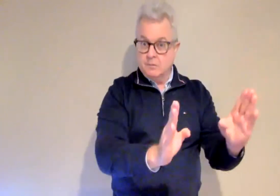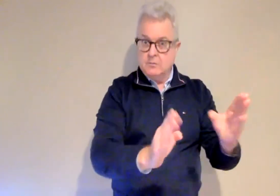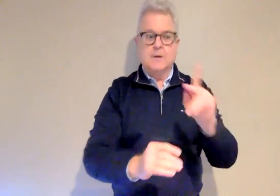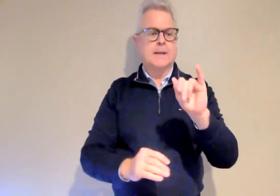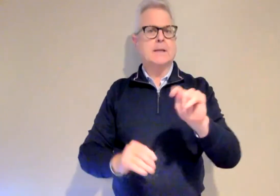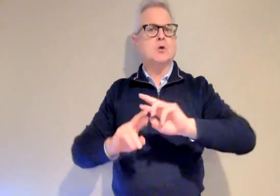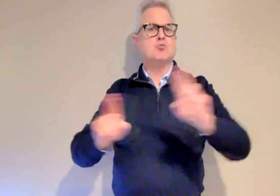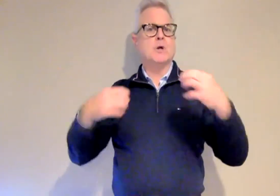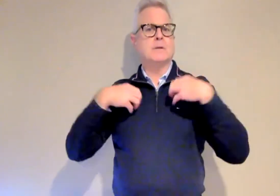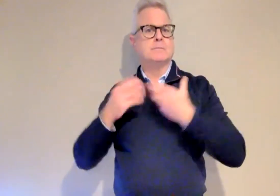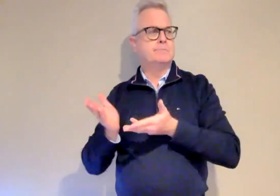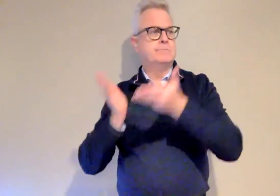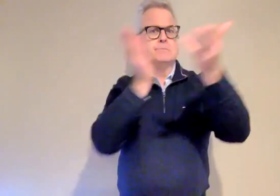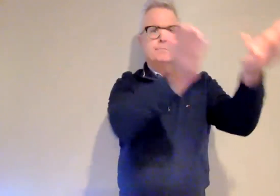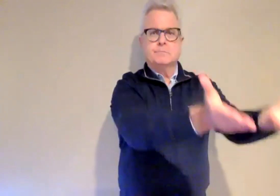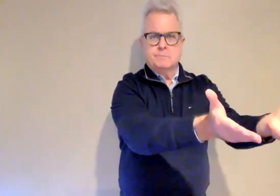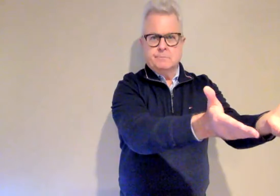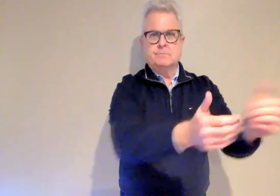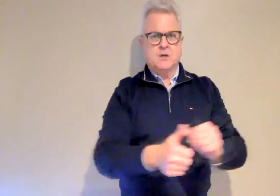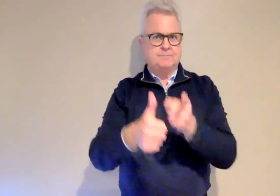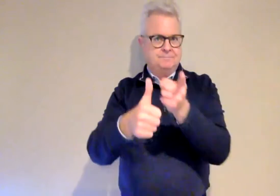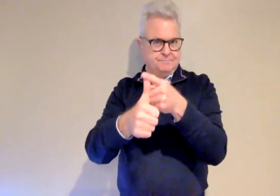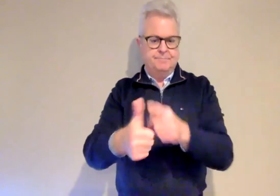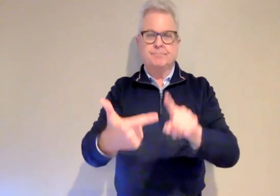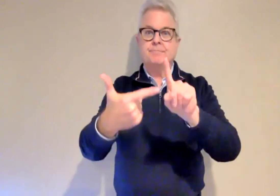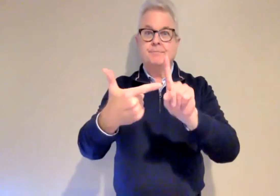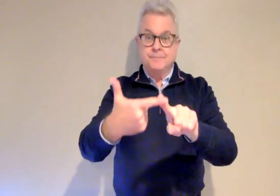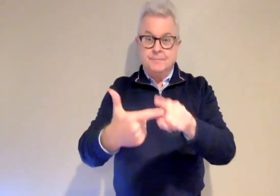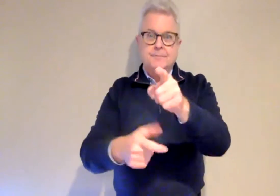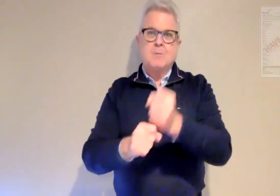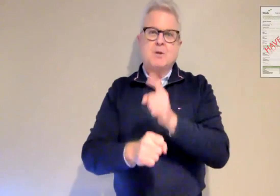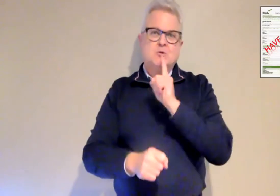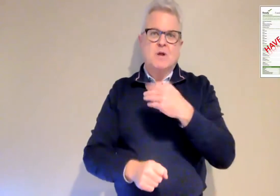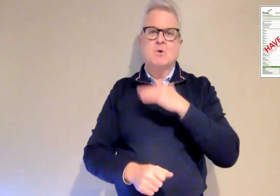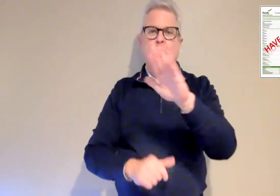to temporary housing or shelter. So within that backpack, you'll have the things you need.